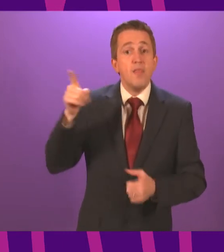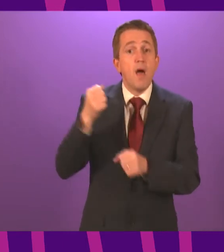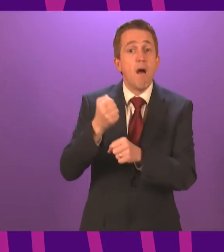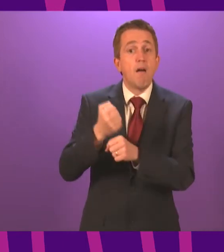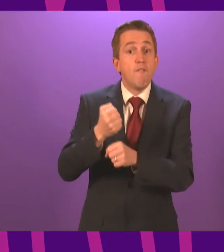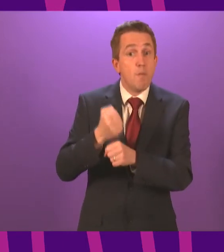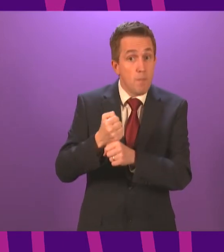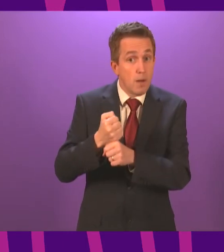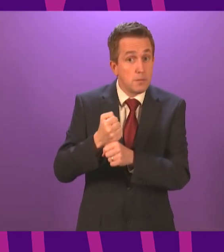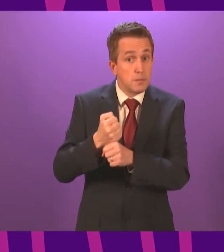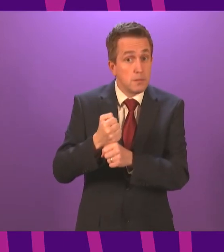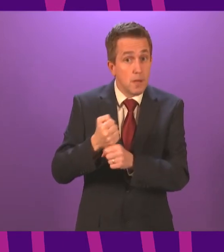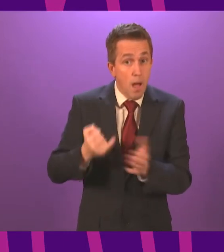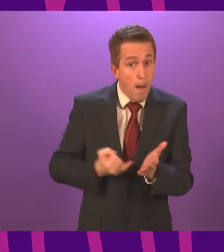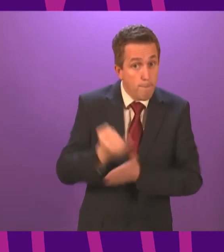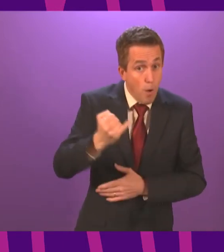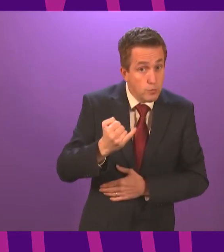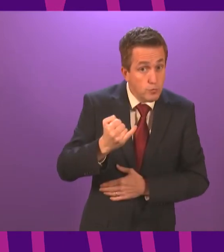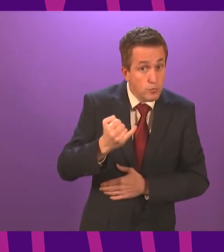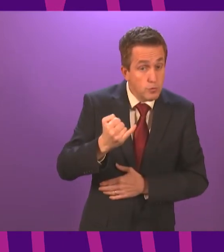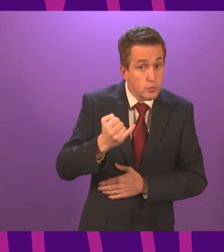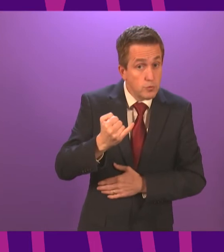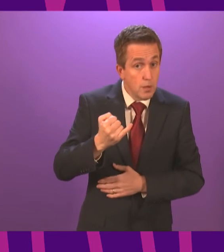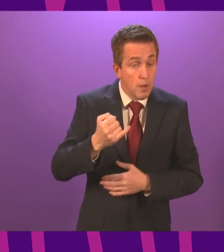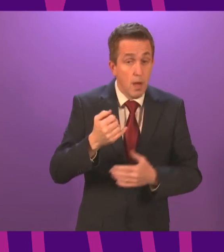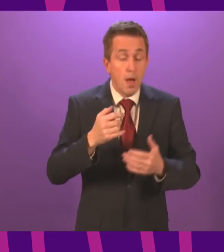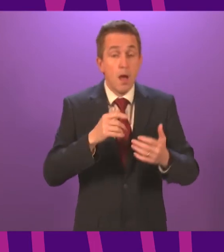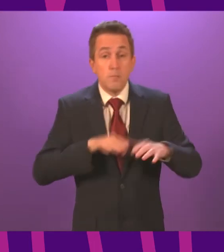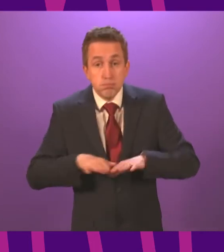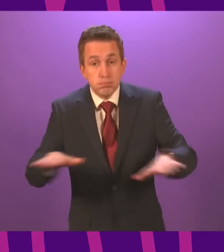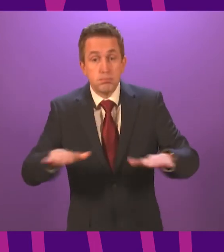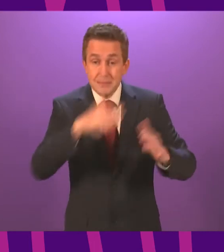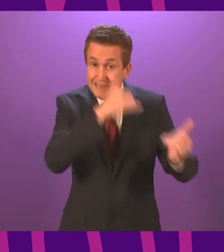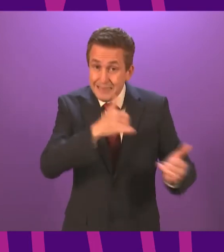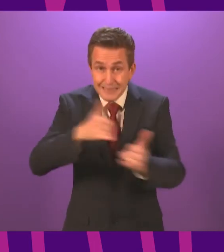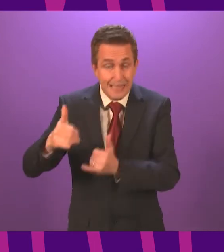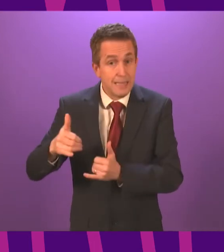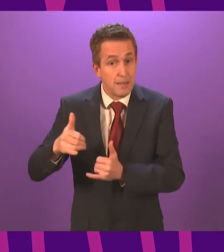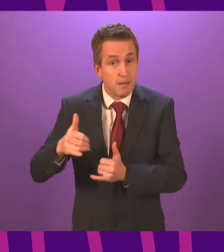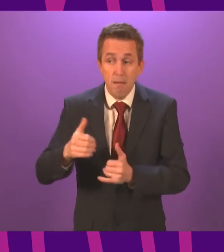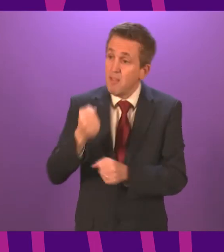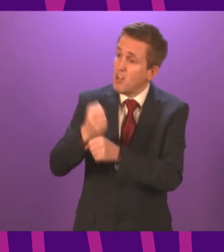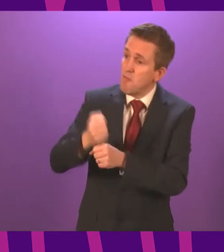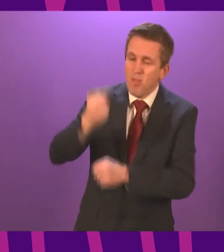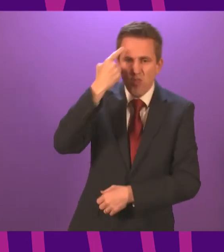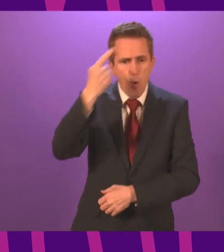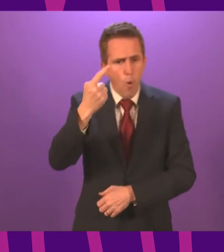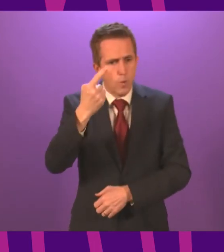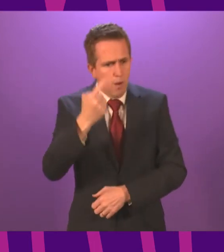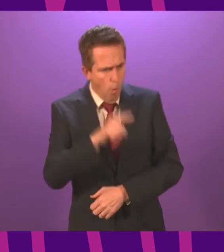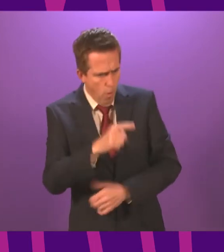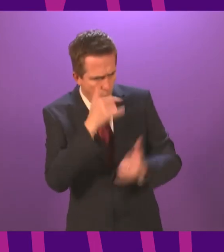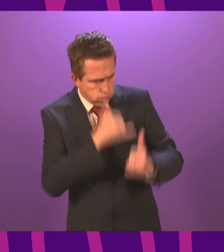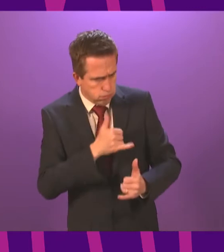word wisely, they opposed mass asymptomatic testing. The government believed that a negative test would make